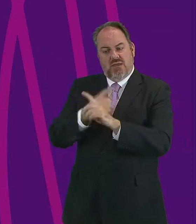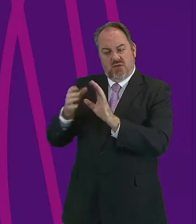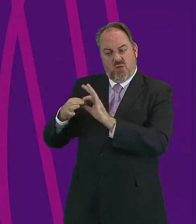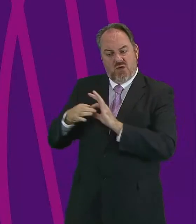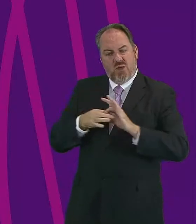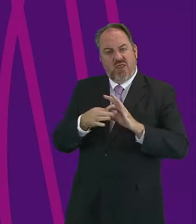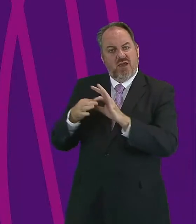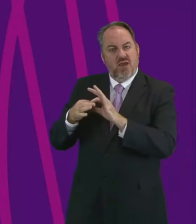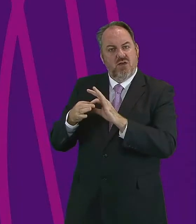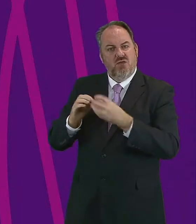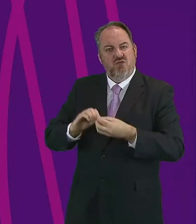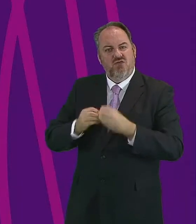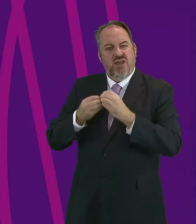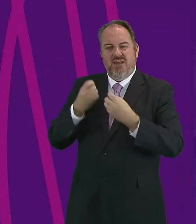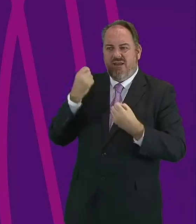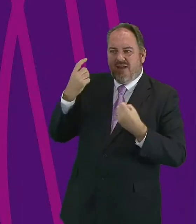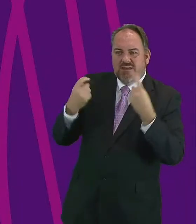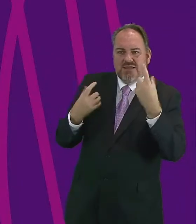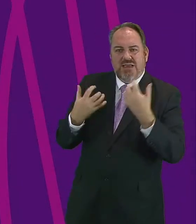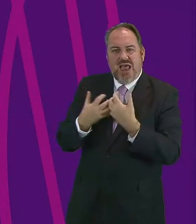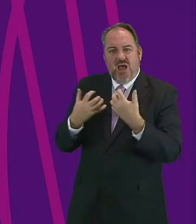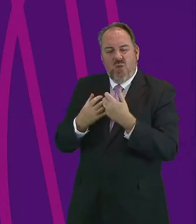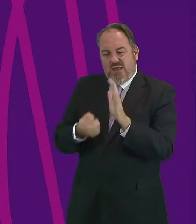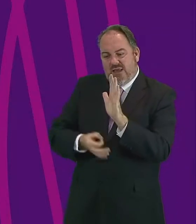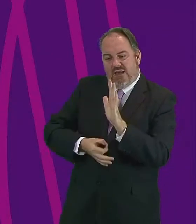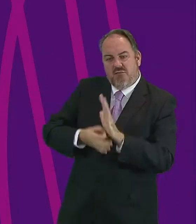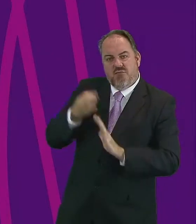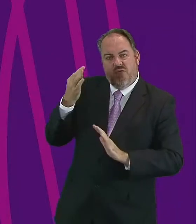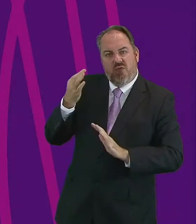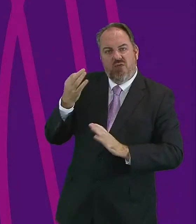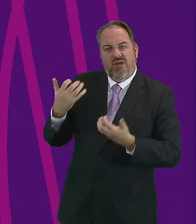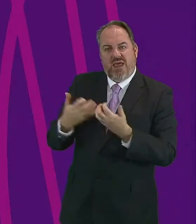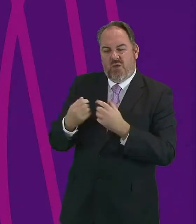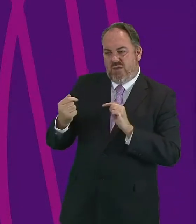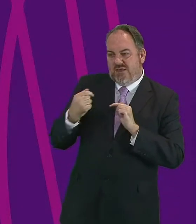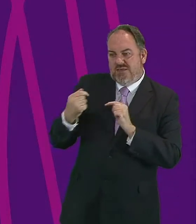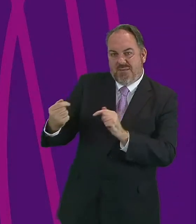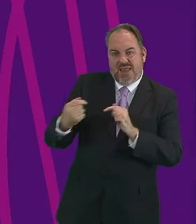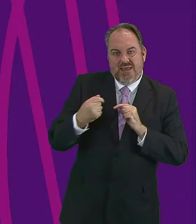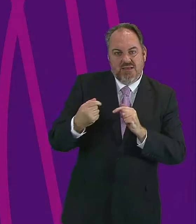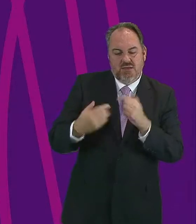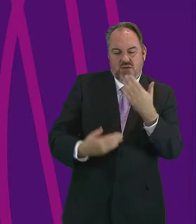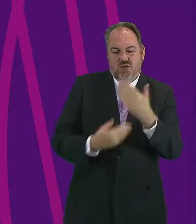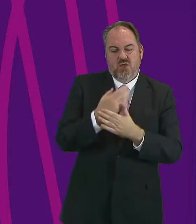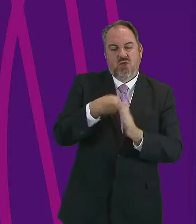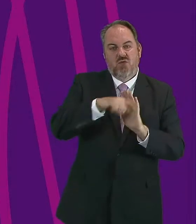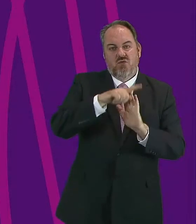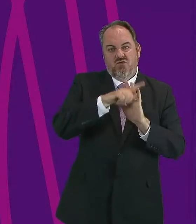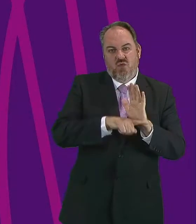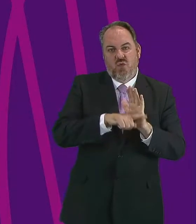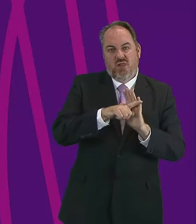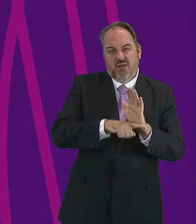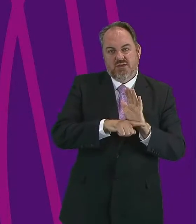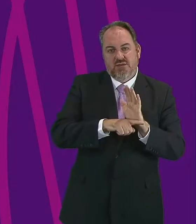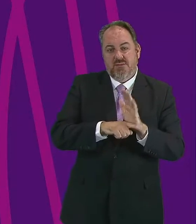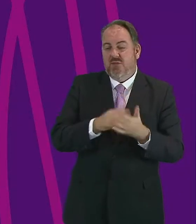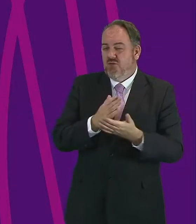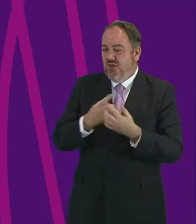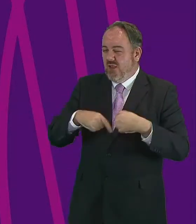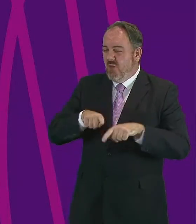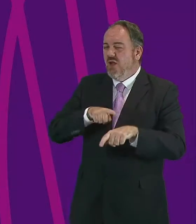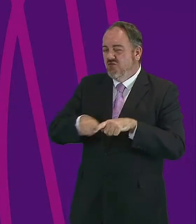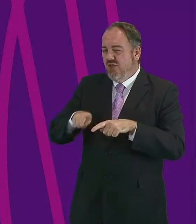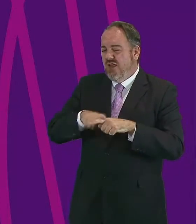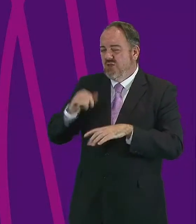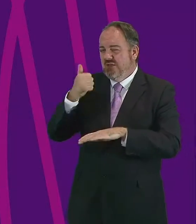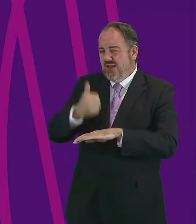develop options for what kind of enhanced scrutiny arrangements we can develop. We'll need to be radical in developing a procedure to reflect